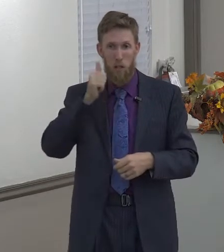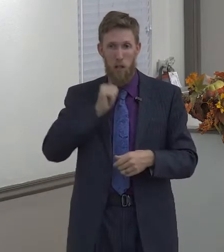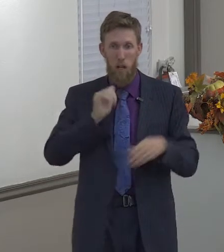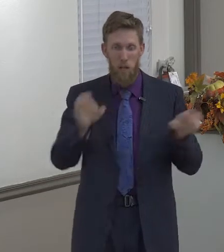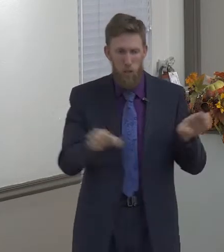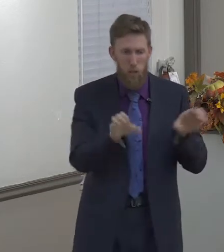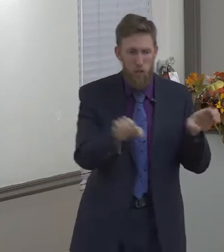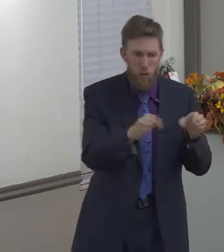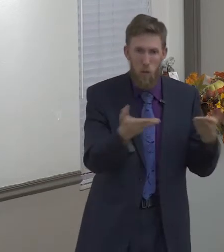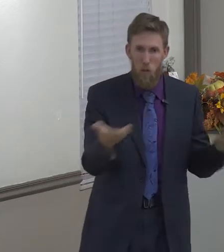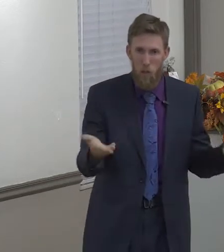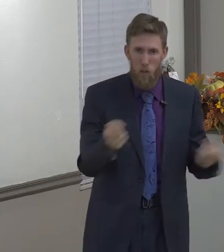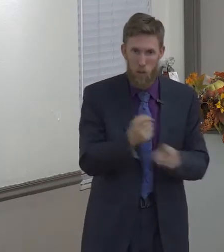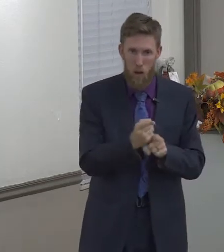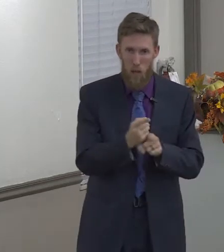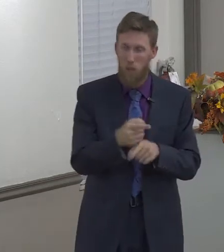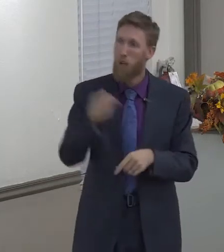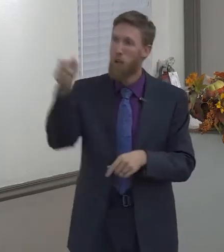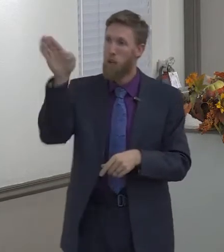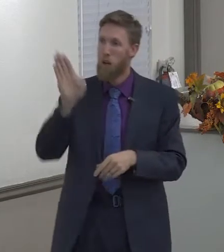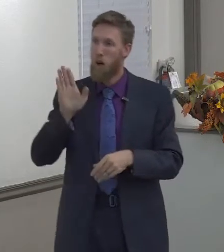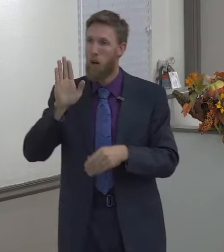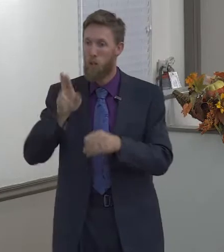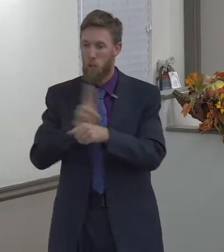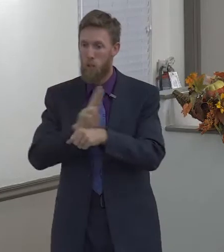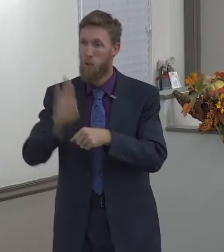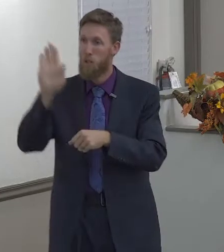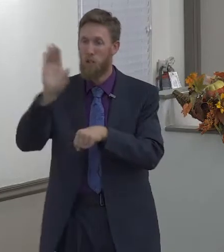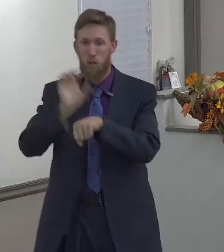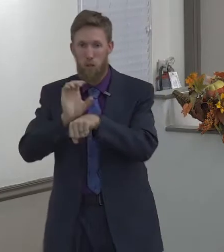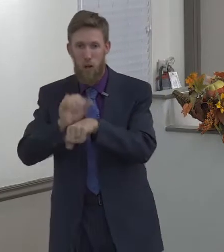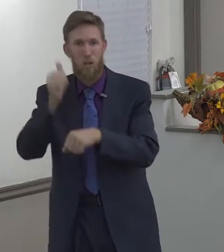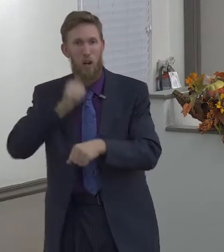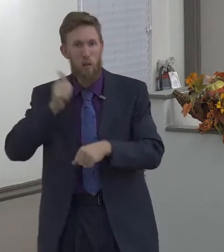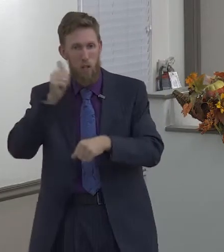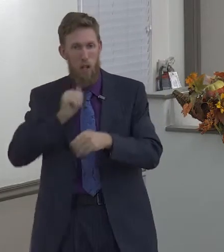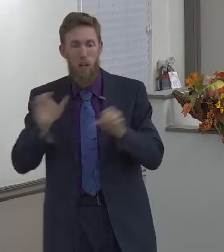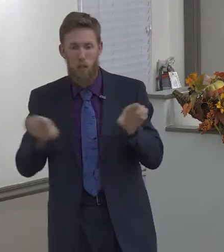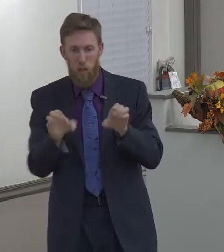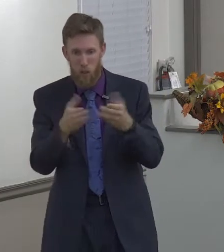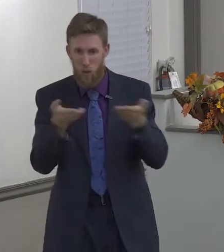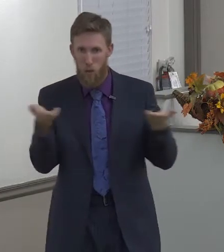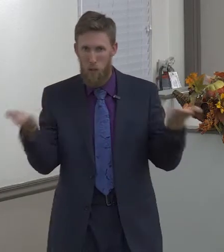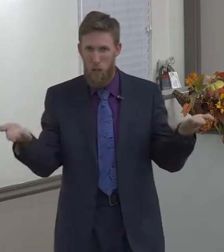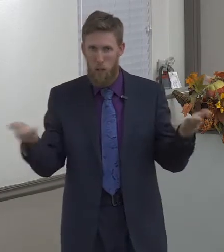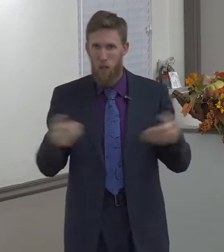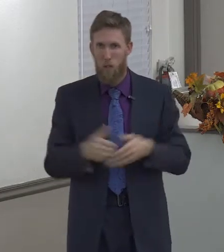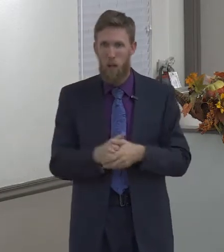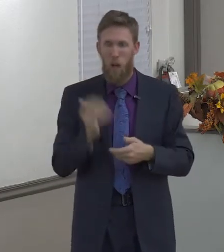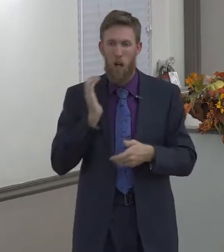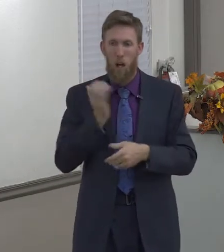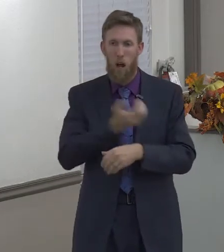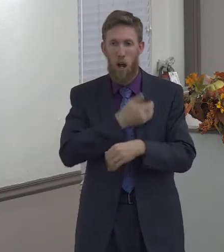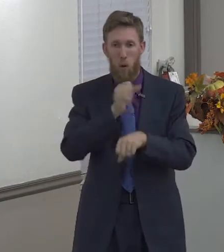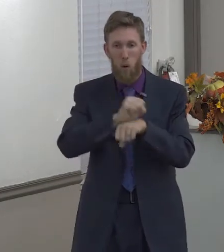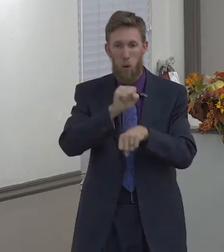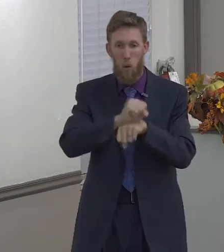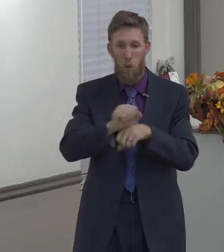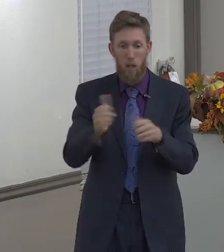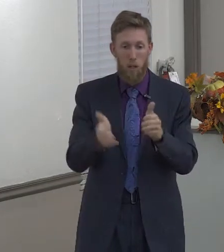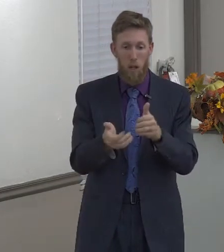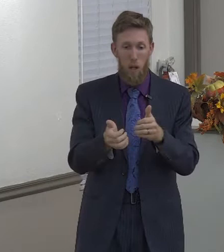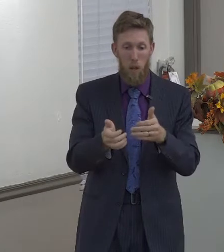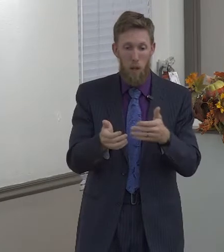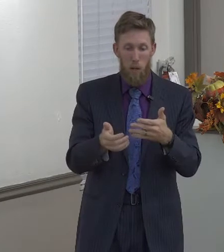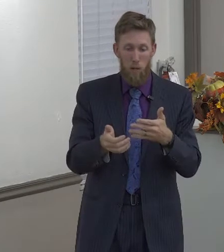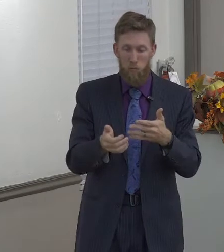we have than to perpetuate the gospel of Jesus Christ. That is the preeminent thing for the church. It ought